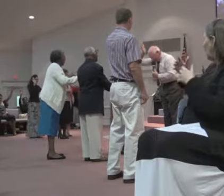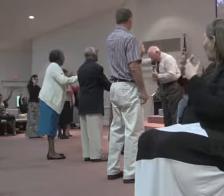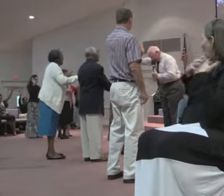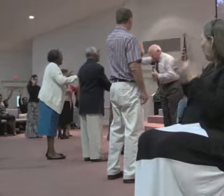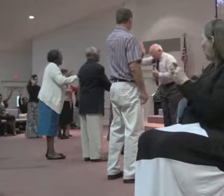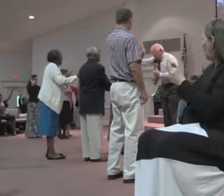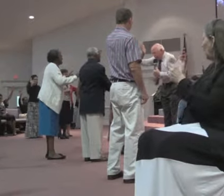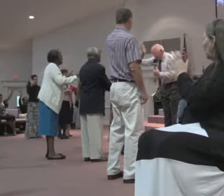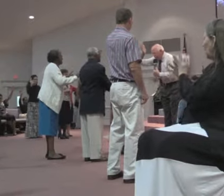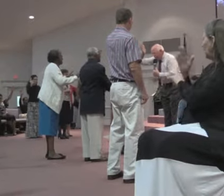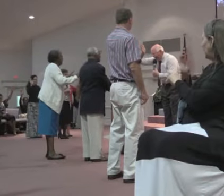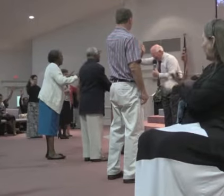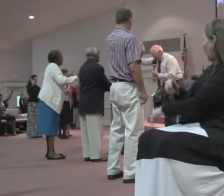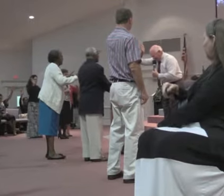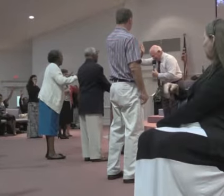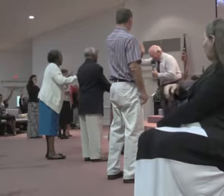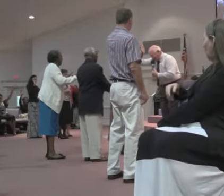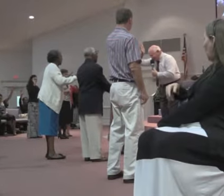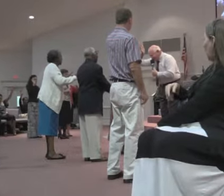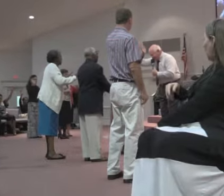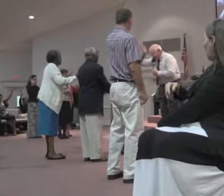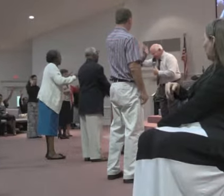heal.